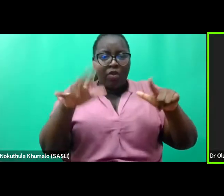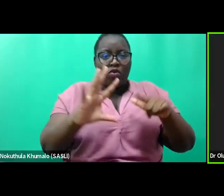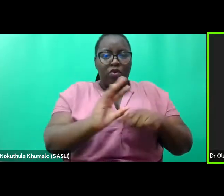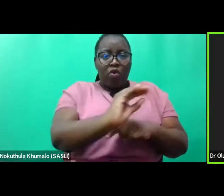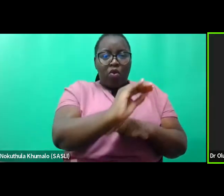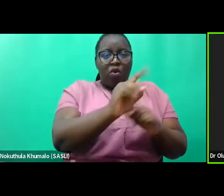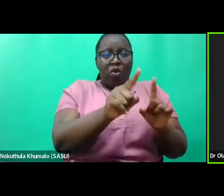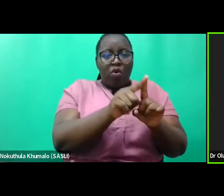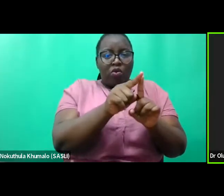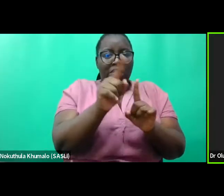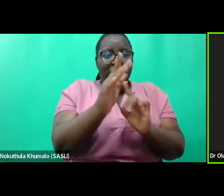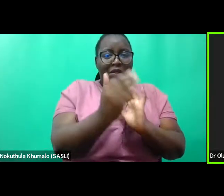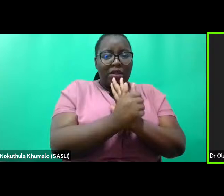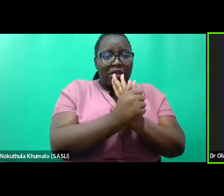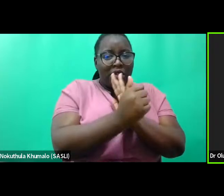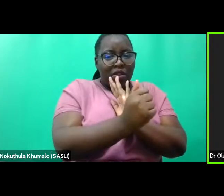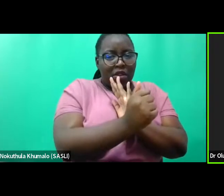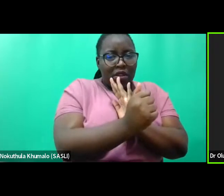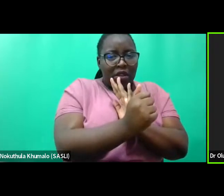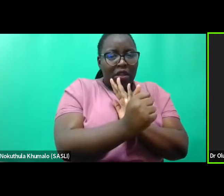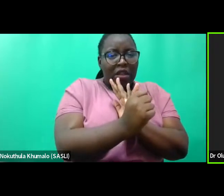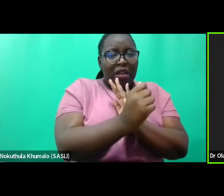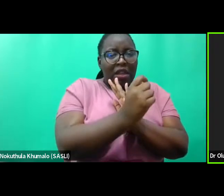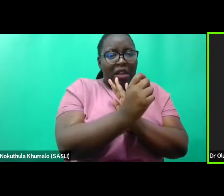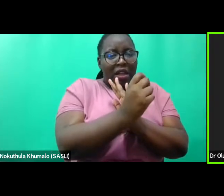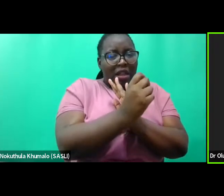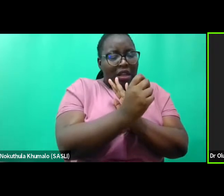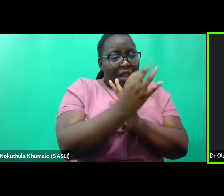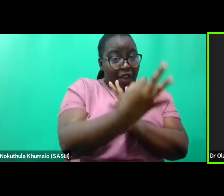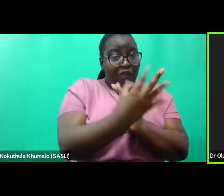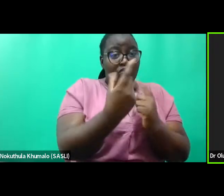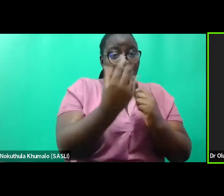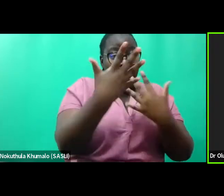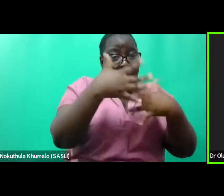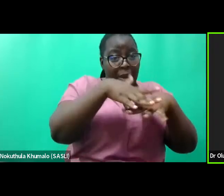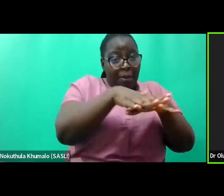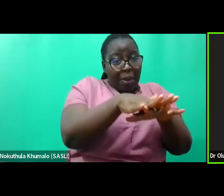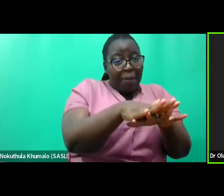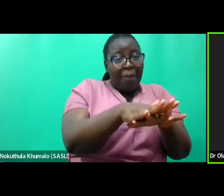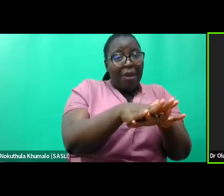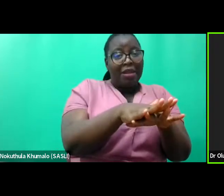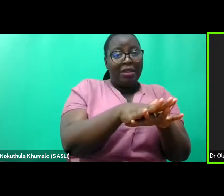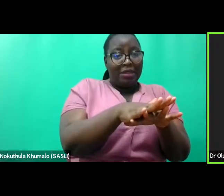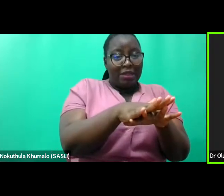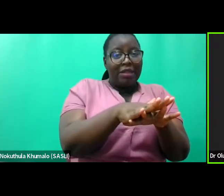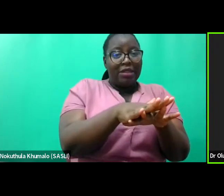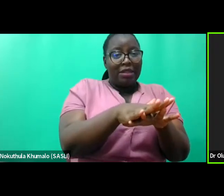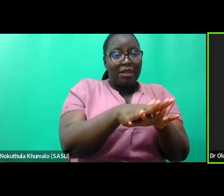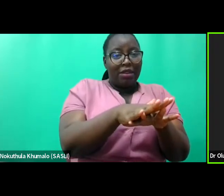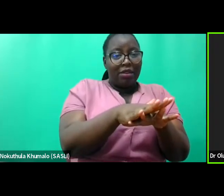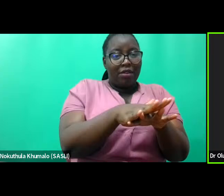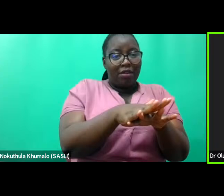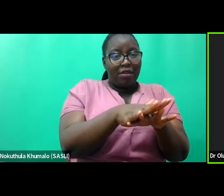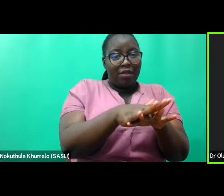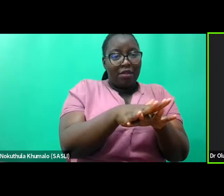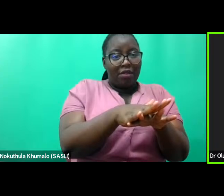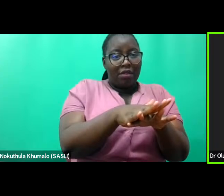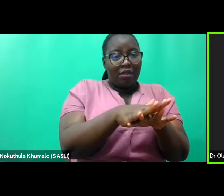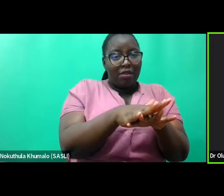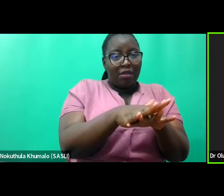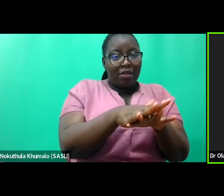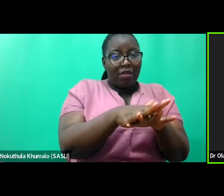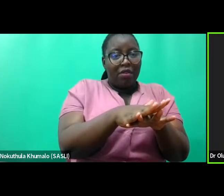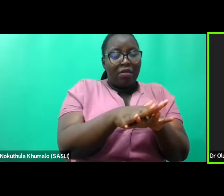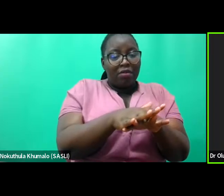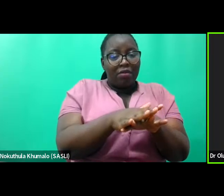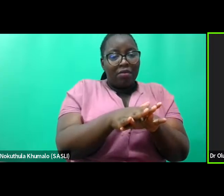community level. If you are implementing a policy in the federal, it must be carried down to the grassroots.